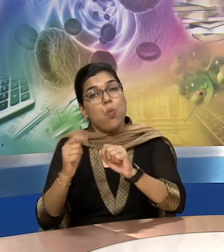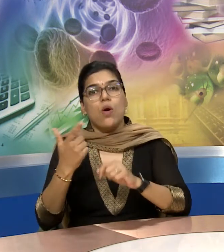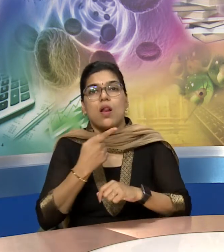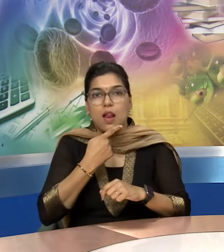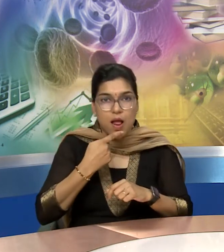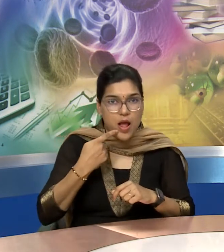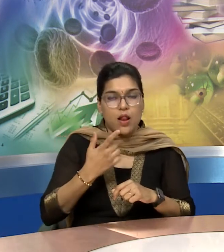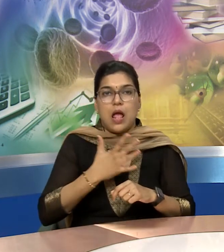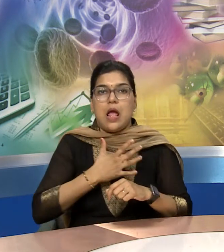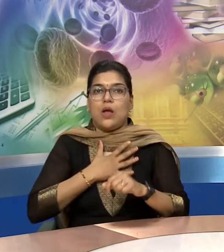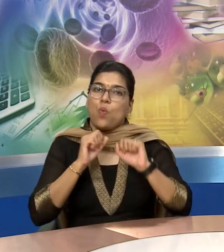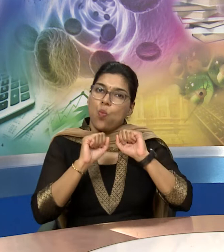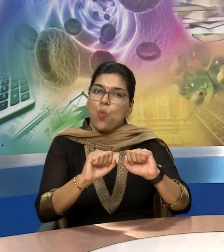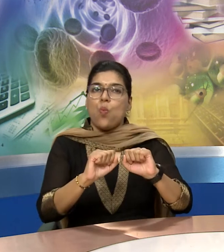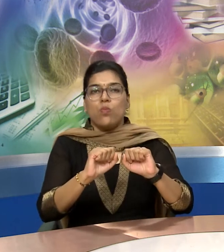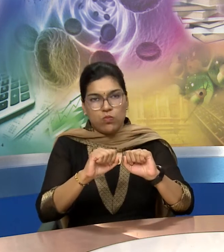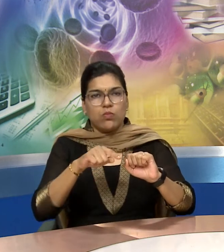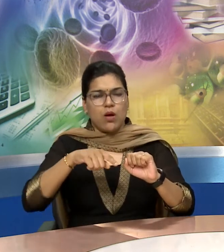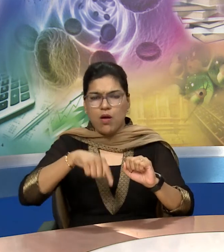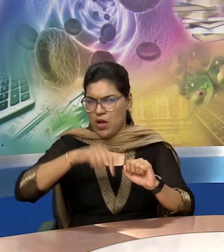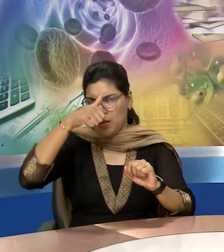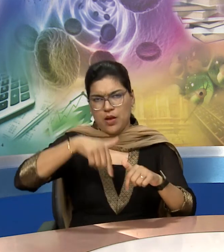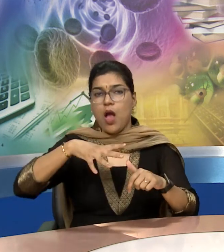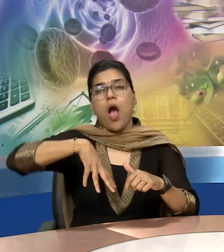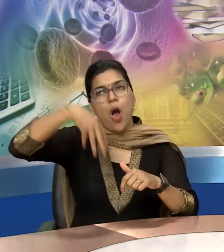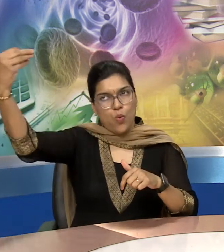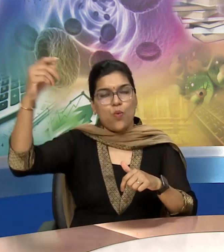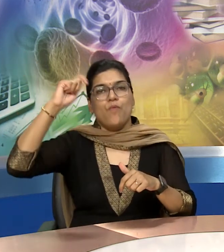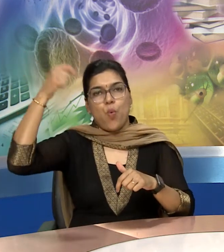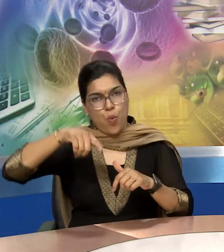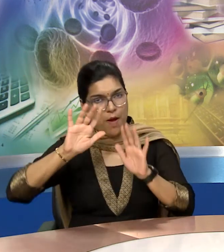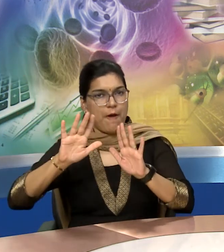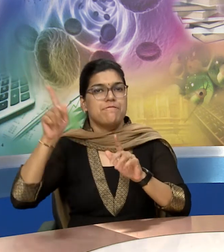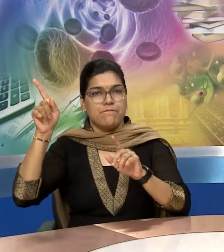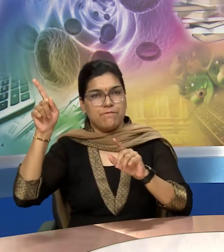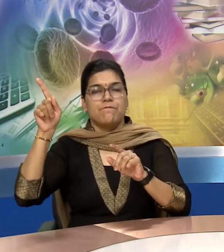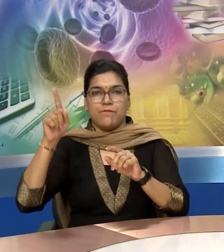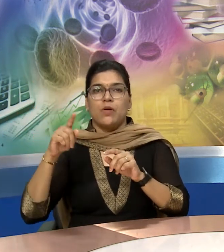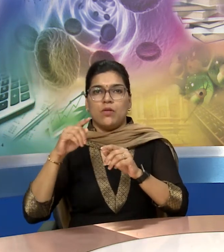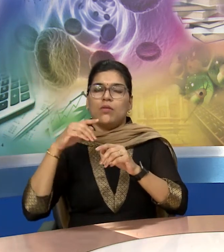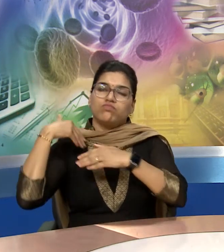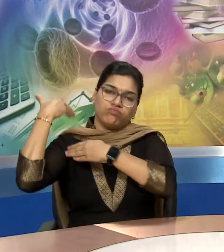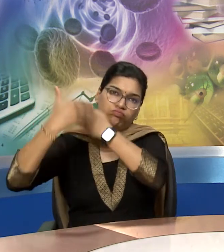it is a publisher's name. They are usually having some general characteristics such